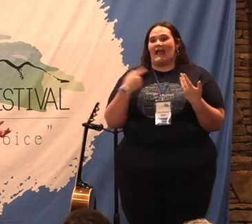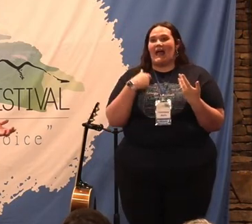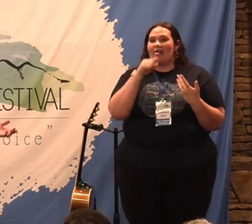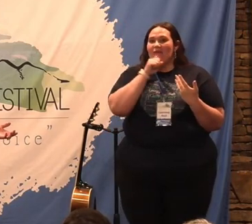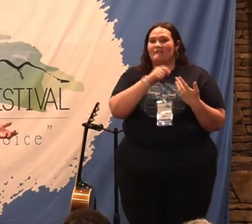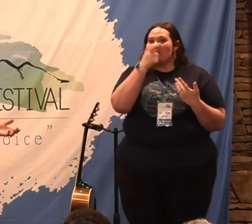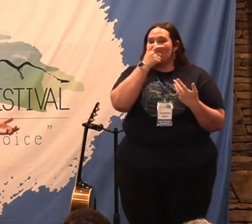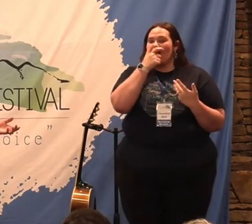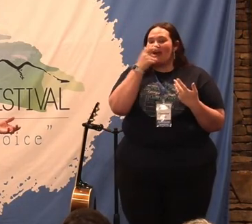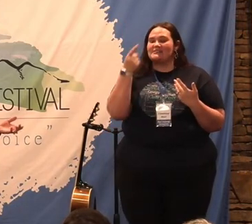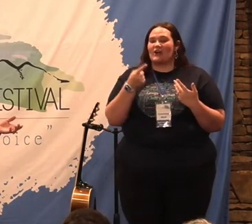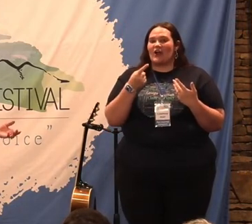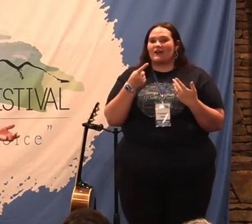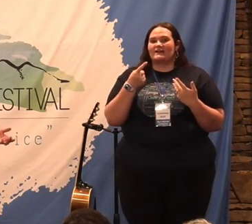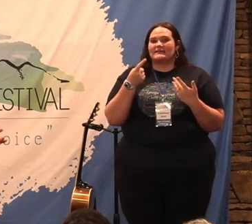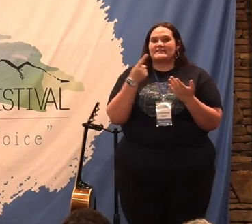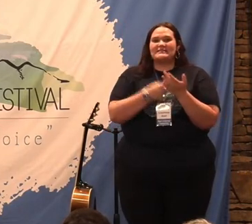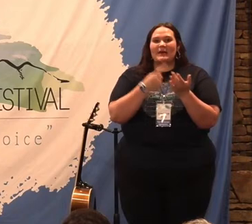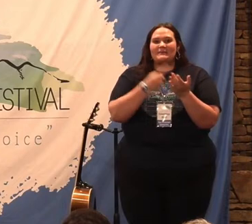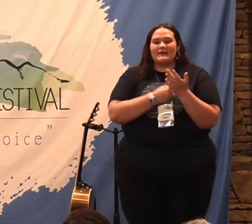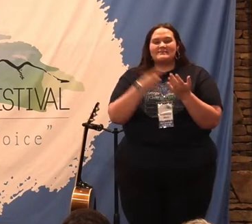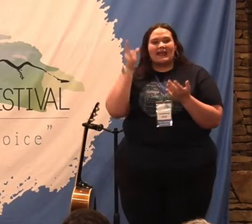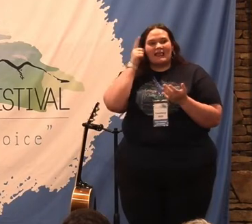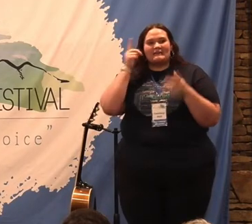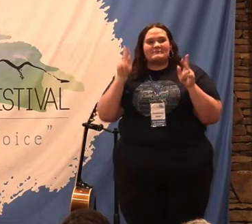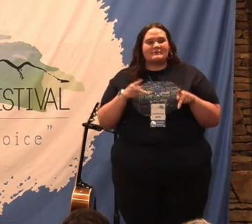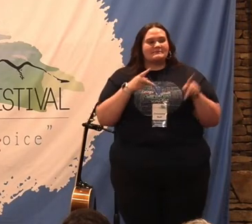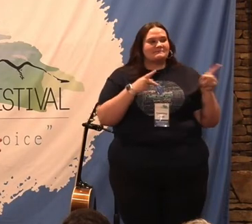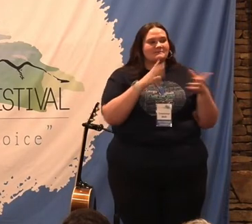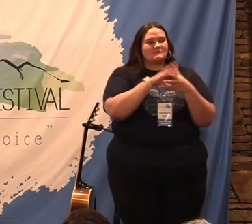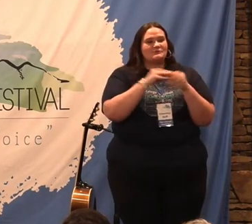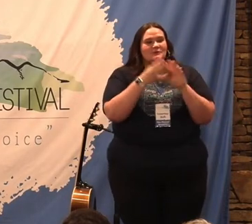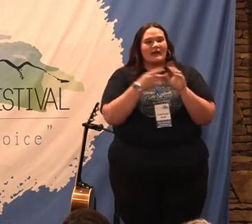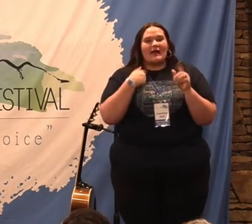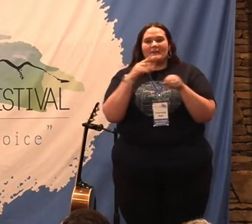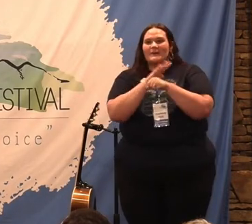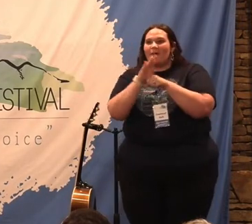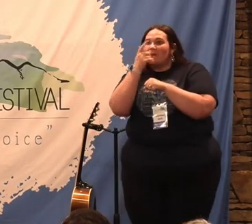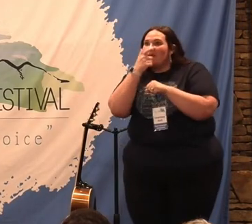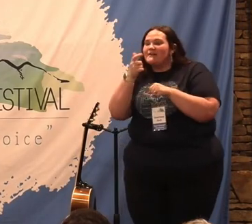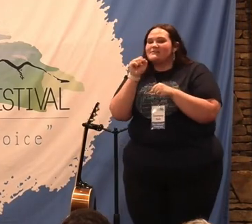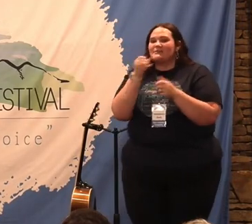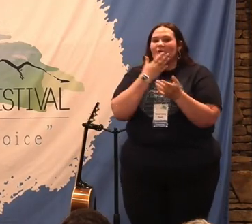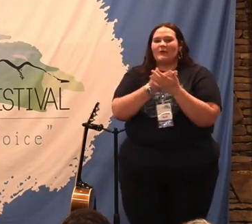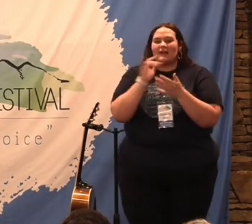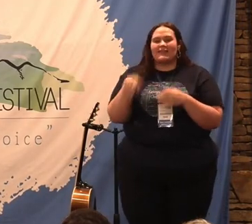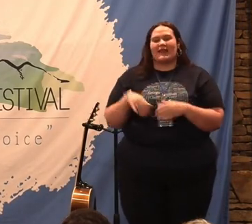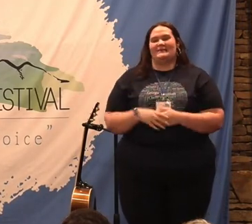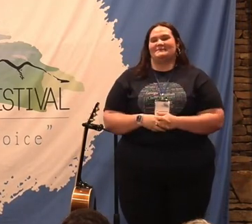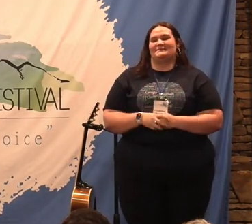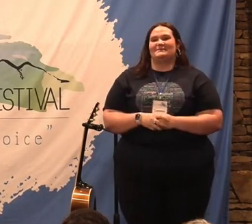Watching her. Sometimes I'm listening to the teller and I'm busy watching her, so she is so good at that.